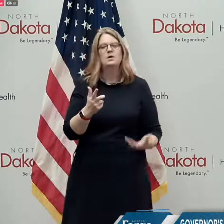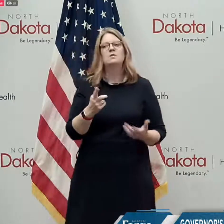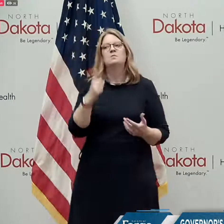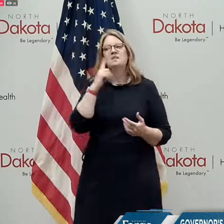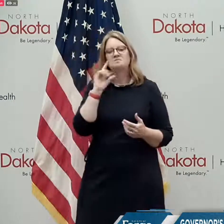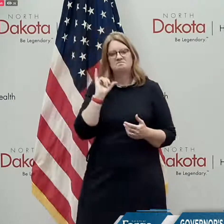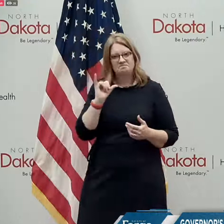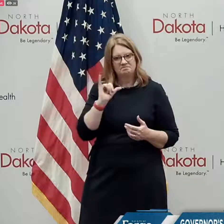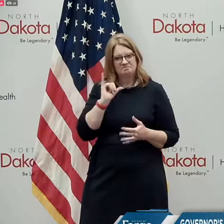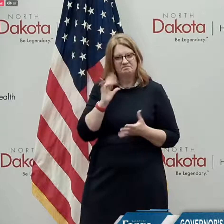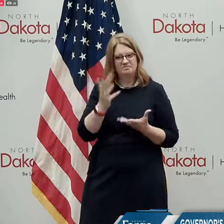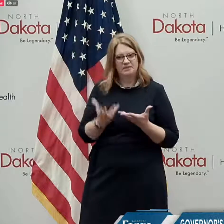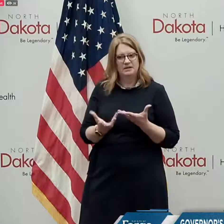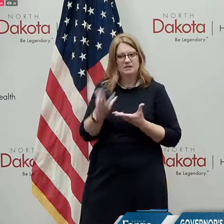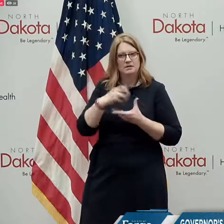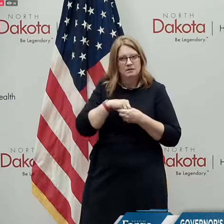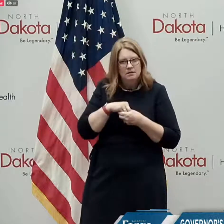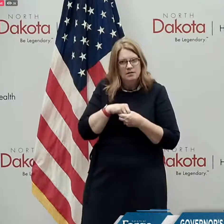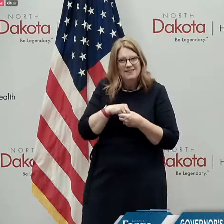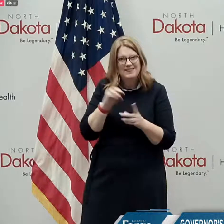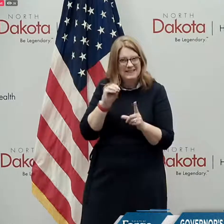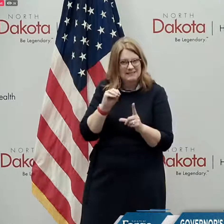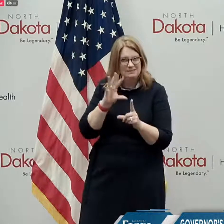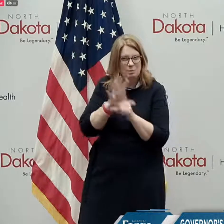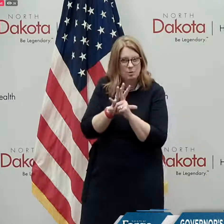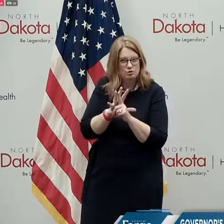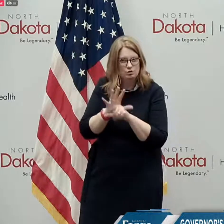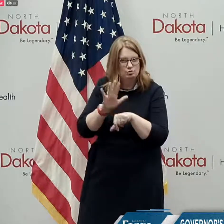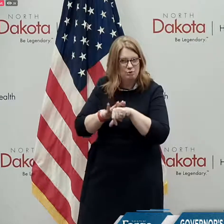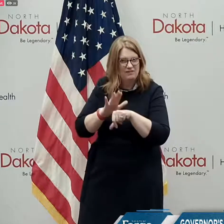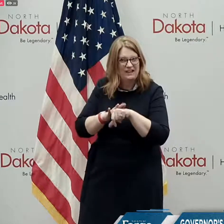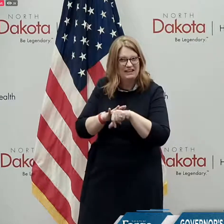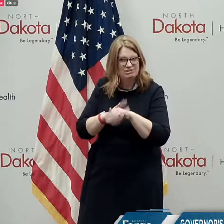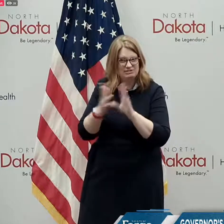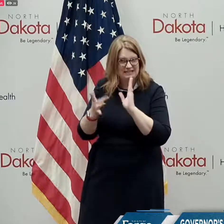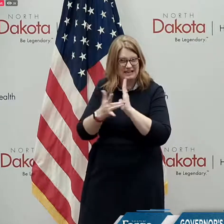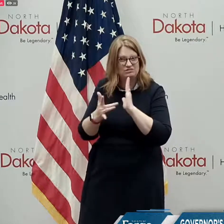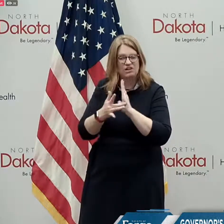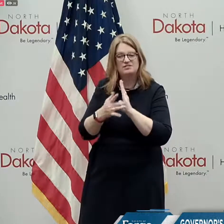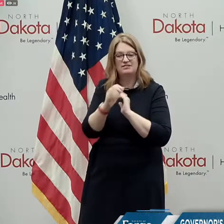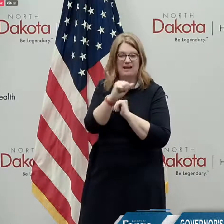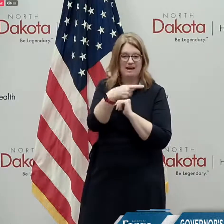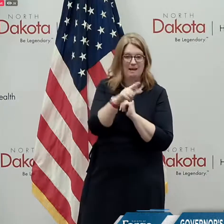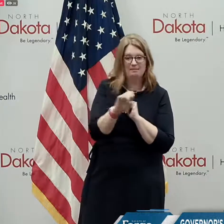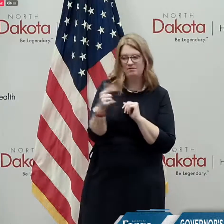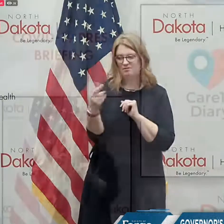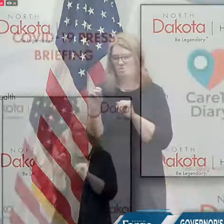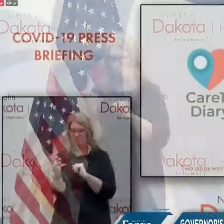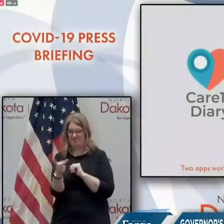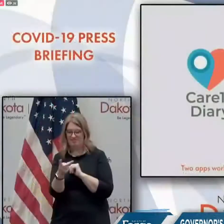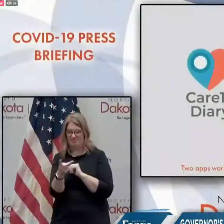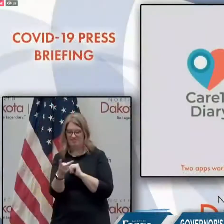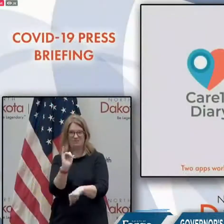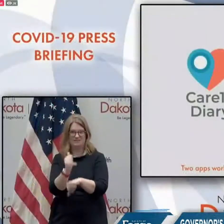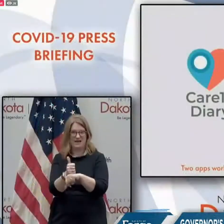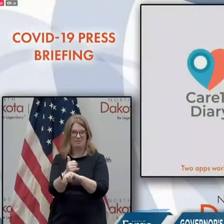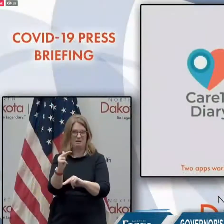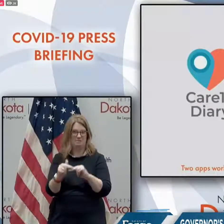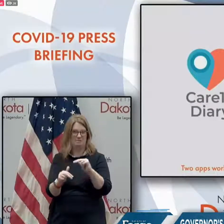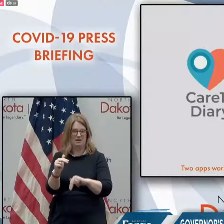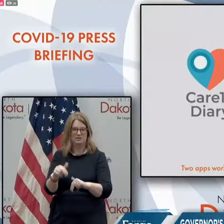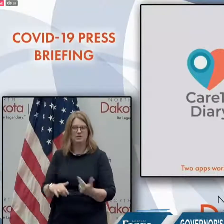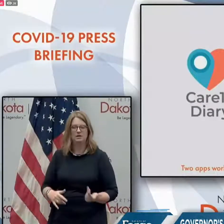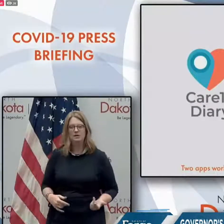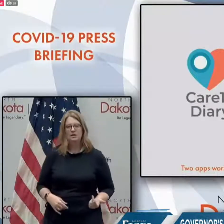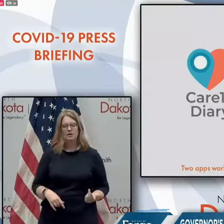the exposure notification technology that Apple and Google have built. And I got to tell you, it's been